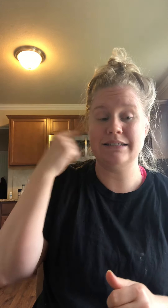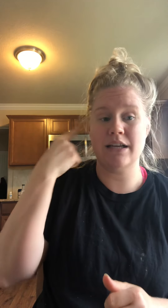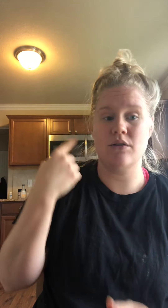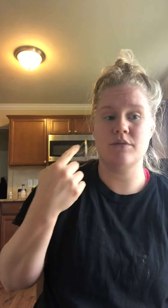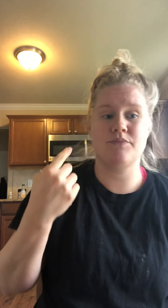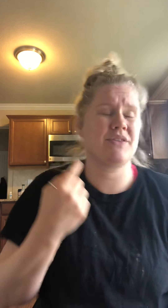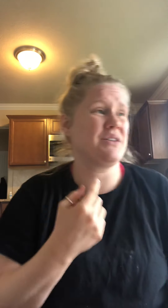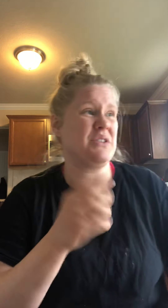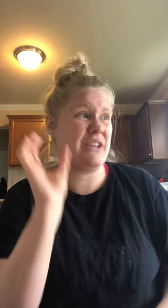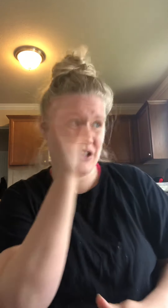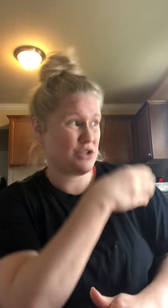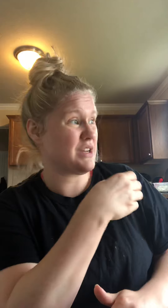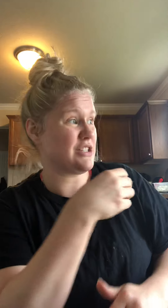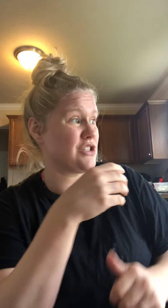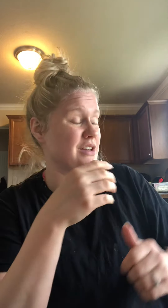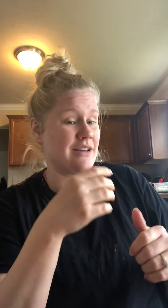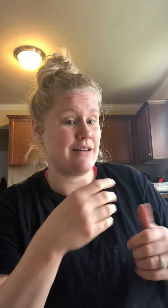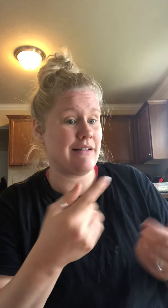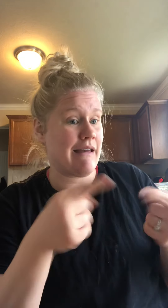E sound. The sound What is that?